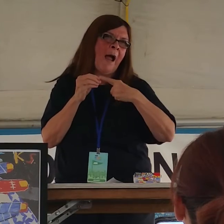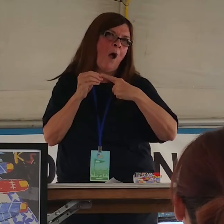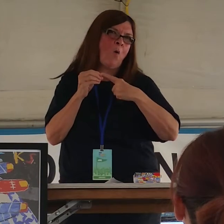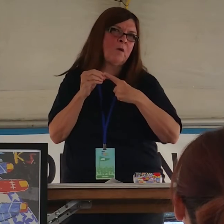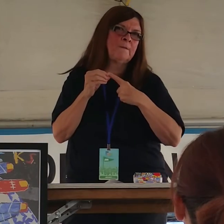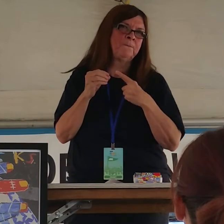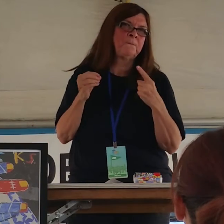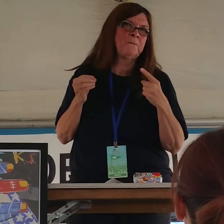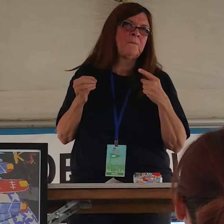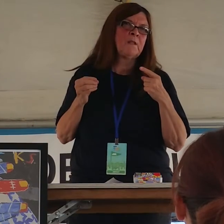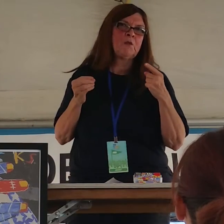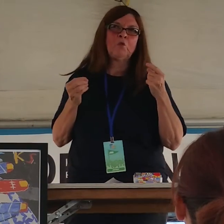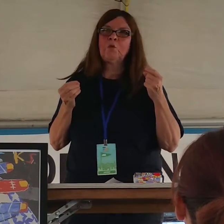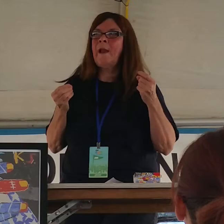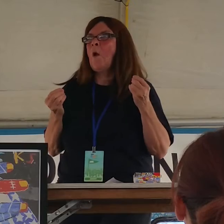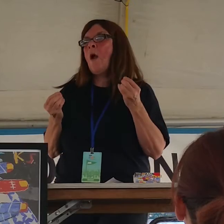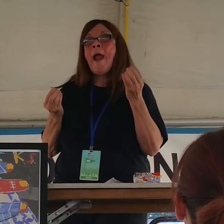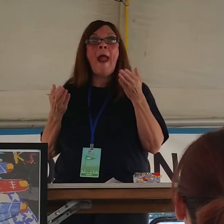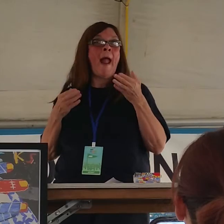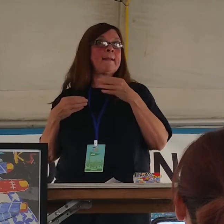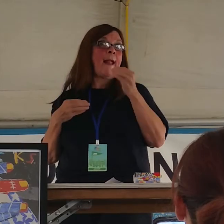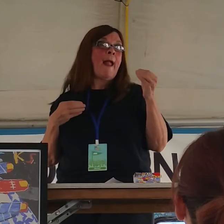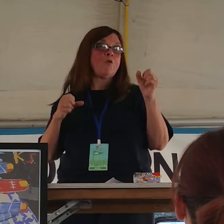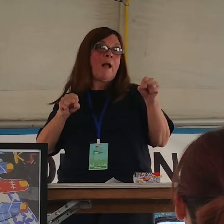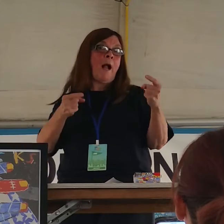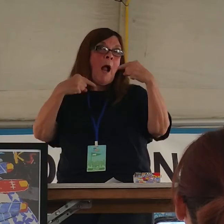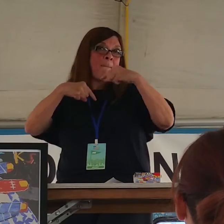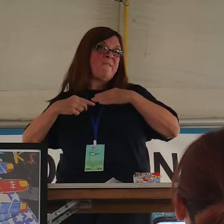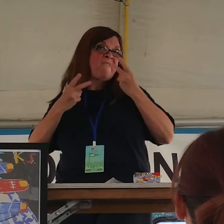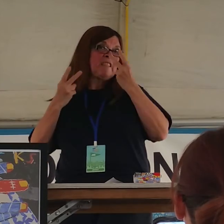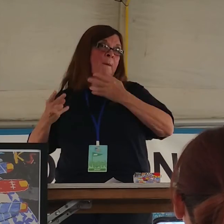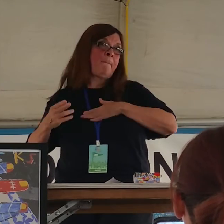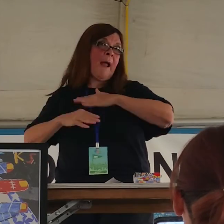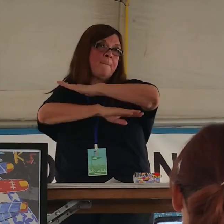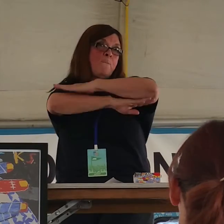I also have in my website, I have a more explanation what my paintings